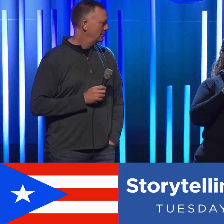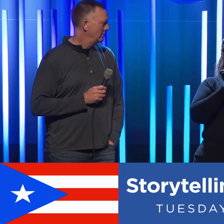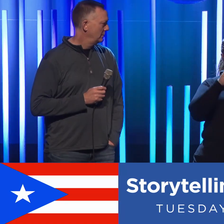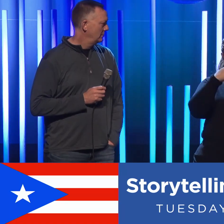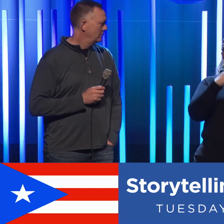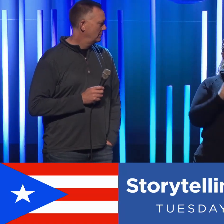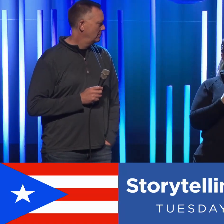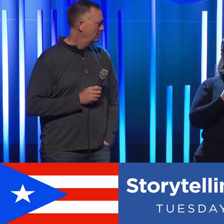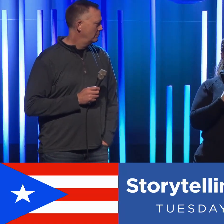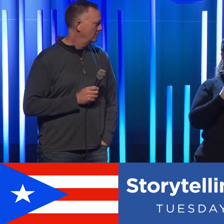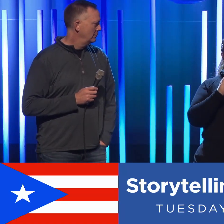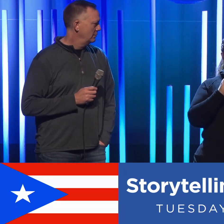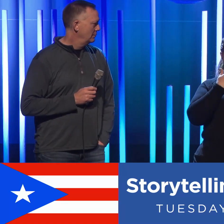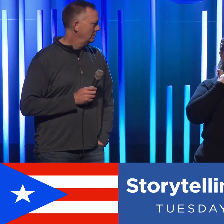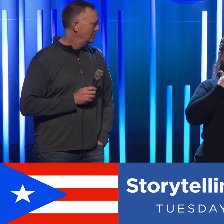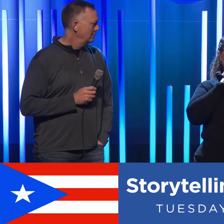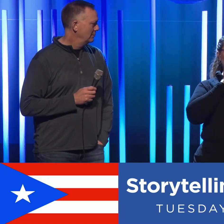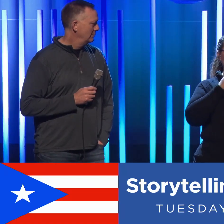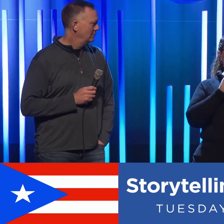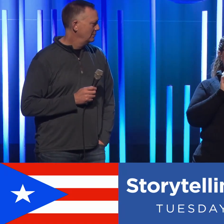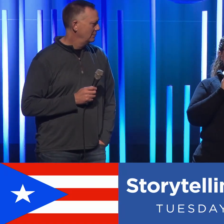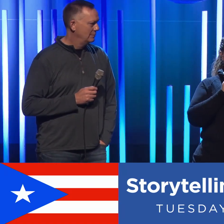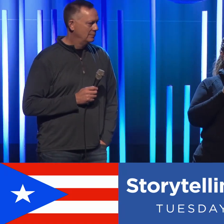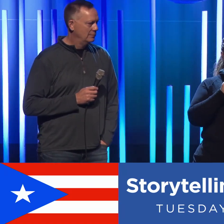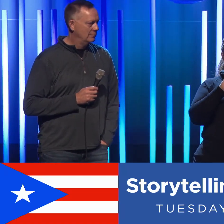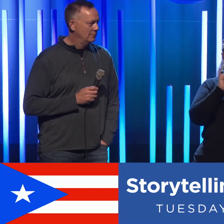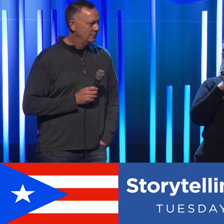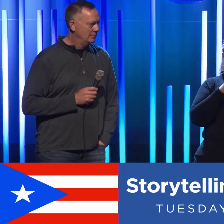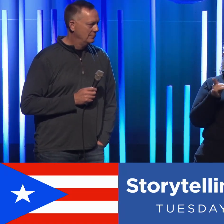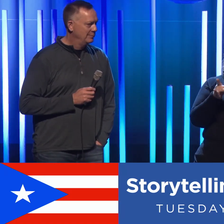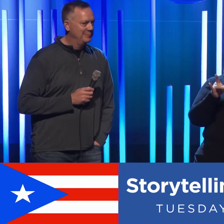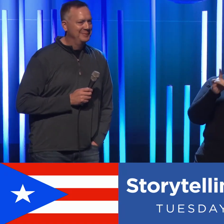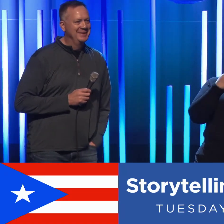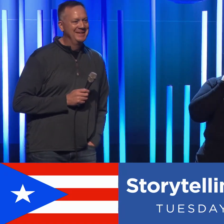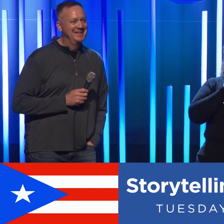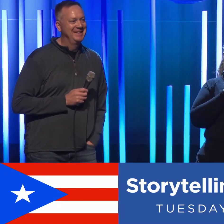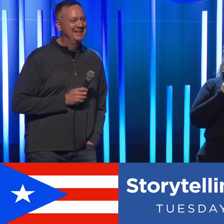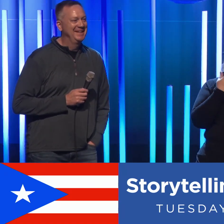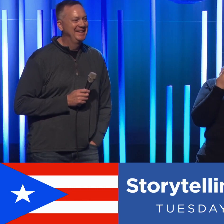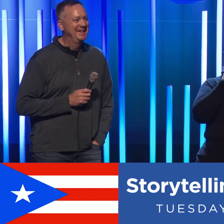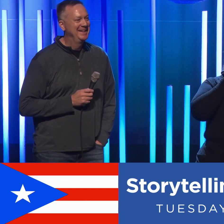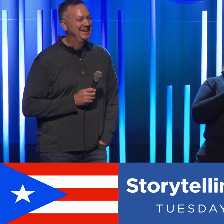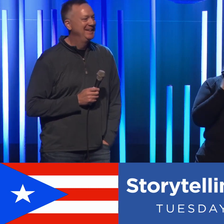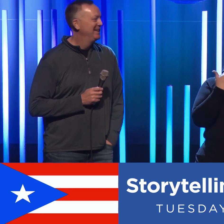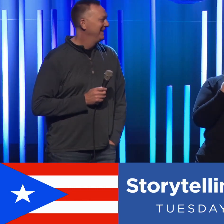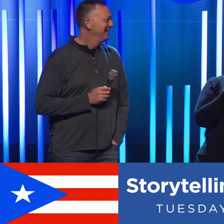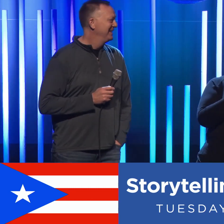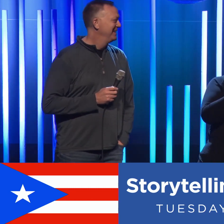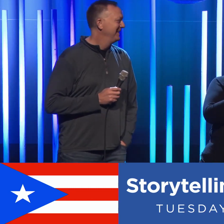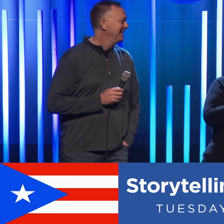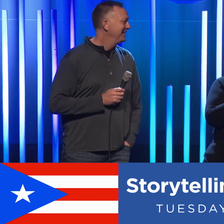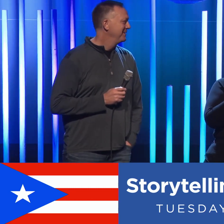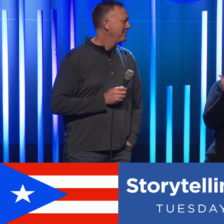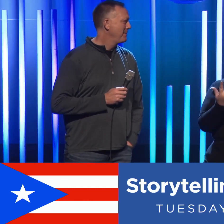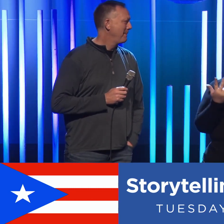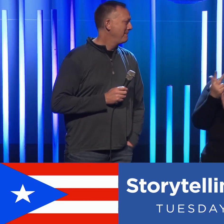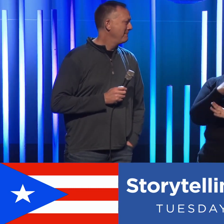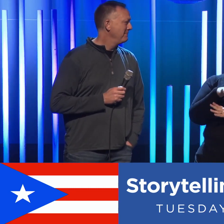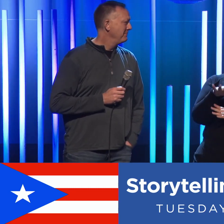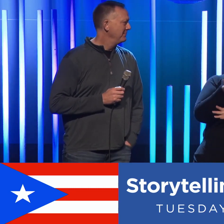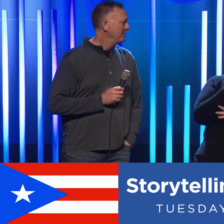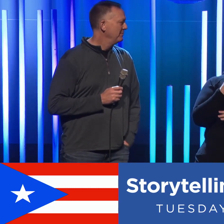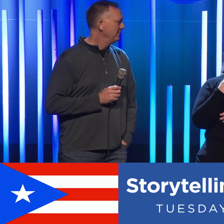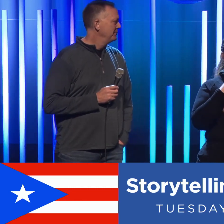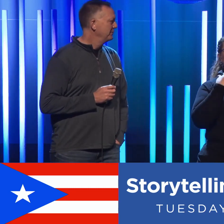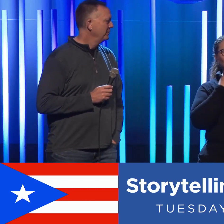hear all of our stories. I promise to keep it to an hour or 3. So make sure you're there, but really, we would